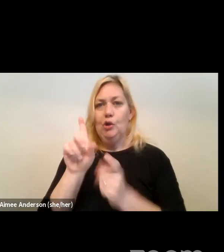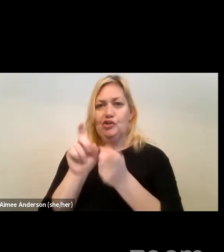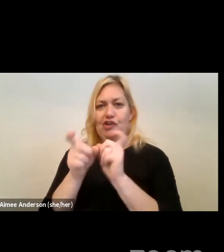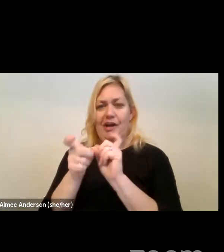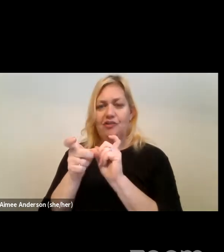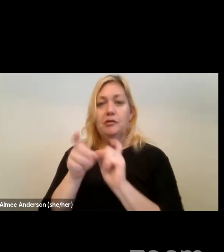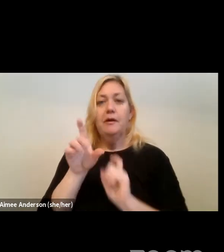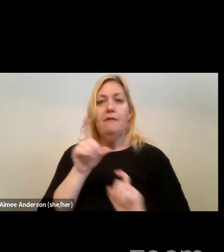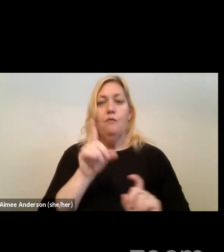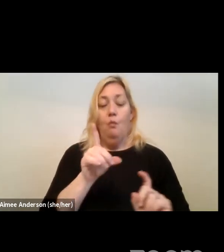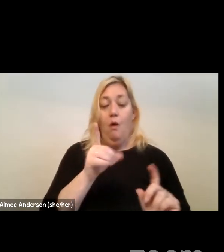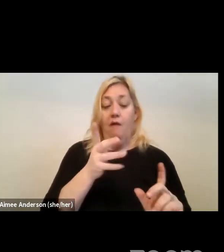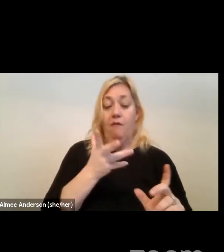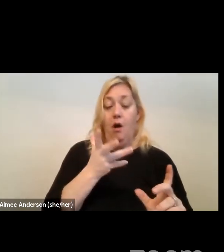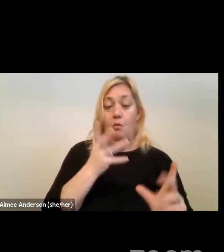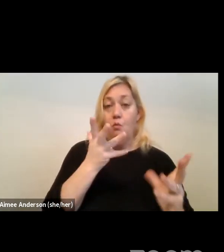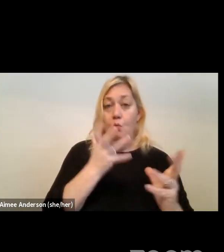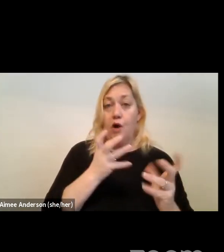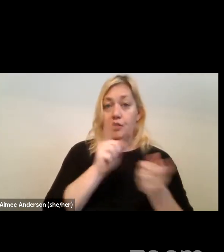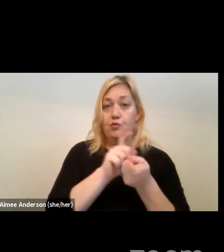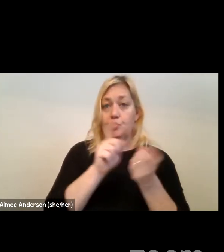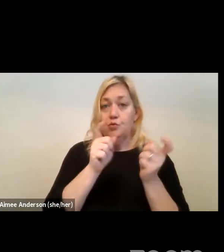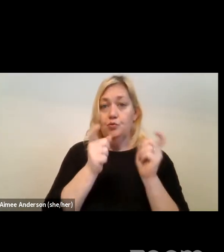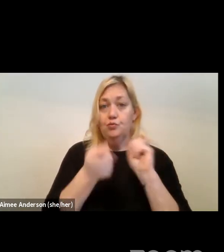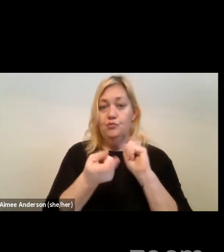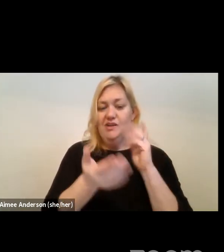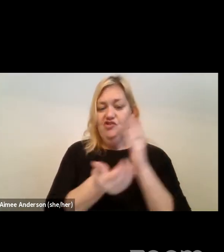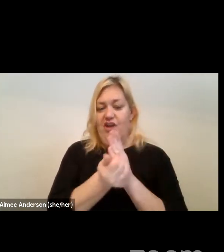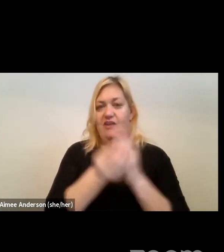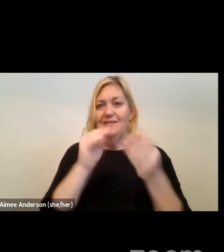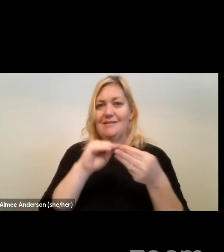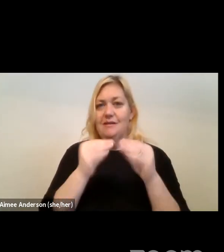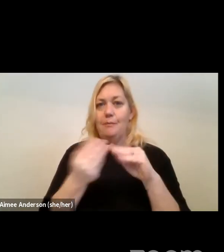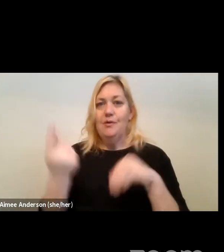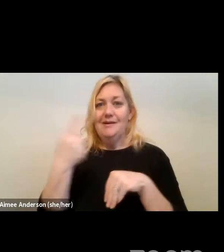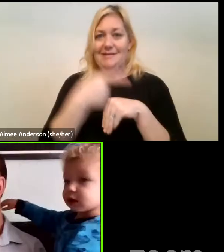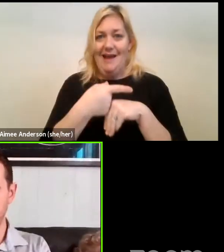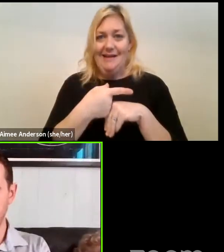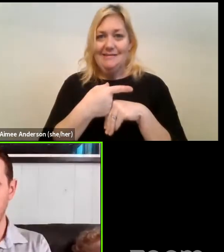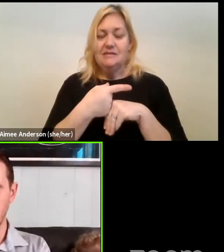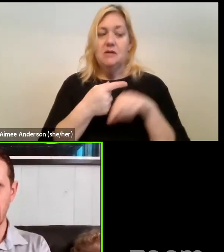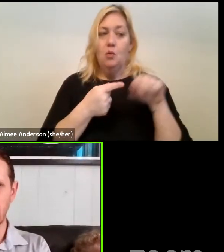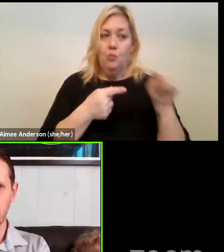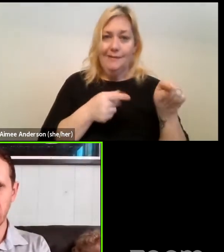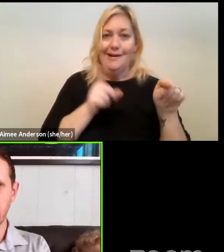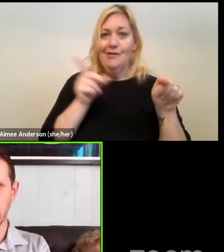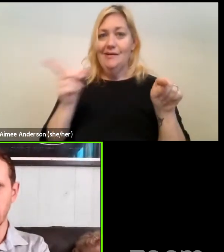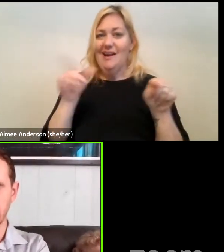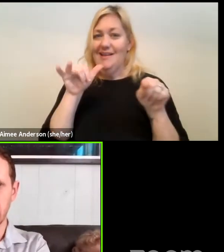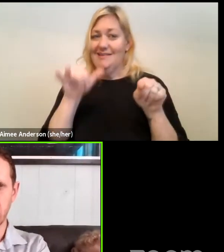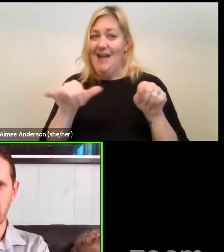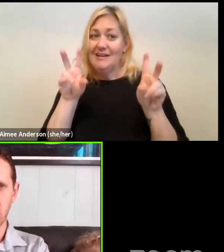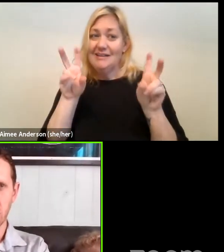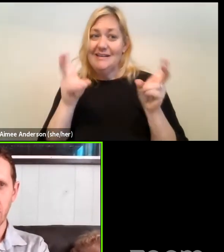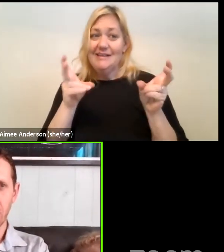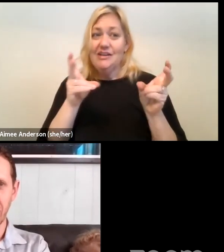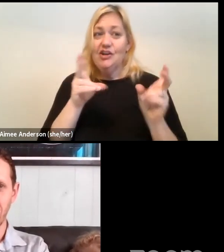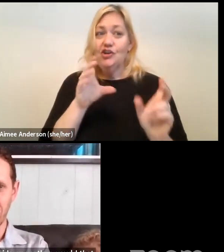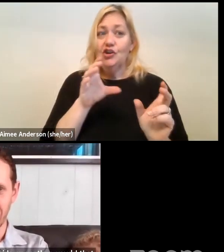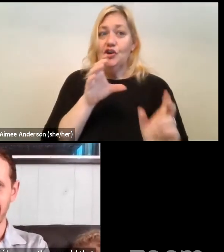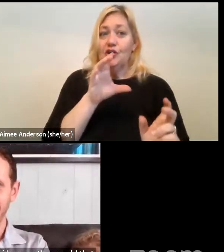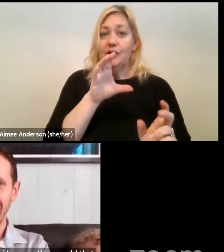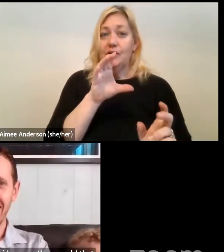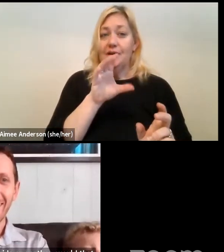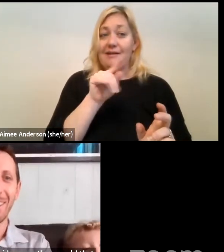one was seeking to amend the number of days on one side or another, would that be considered a technical change or a substantive change